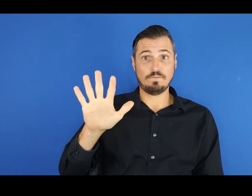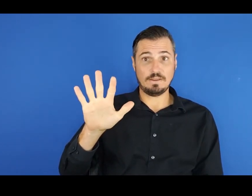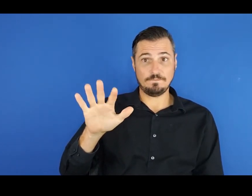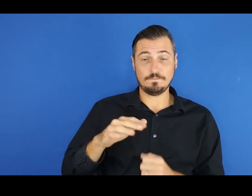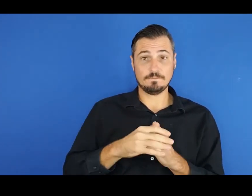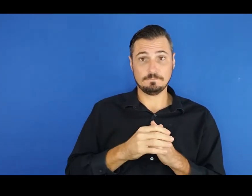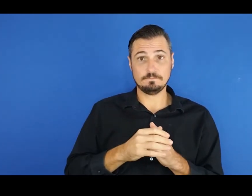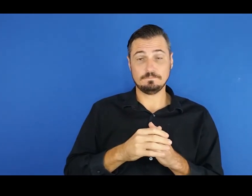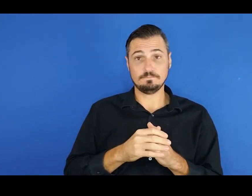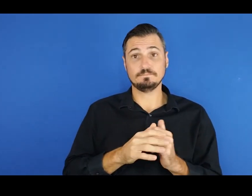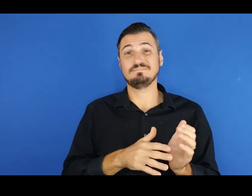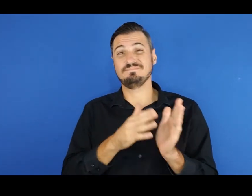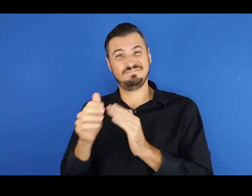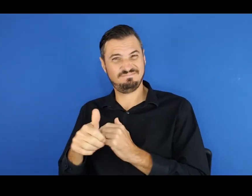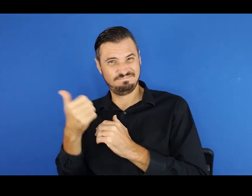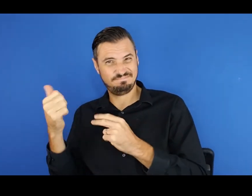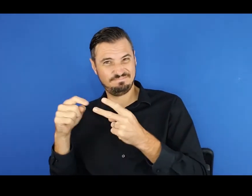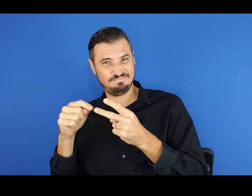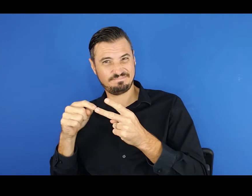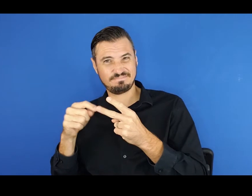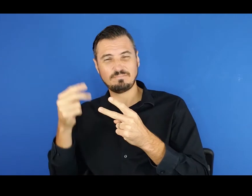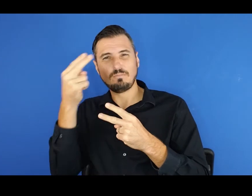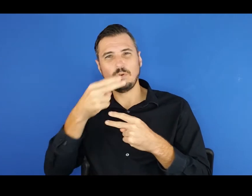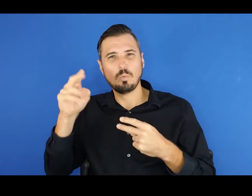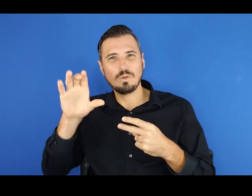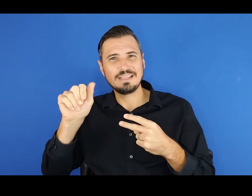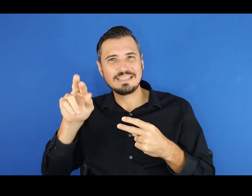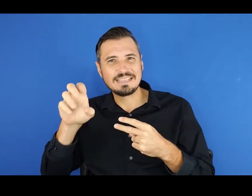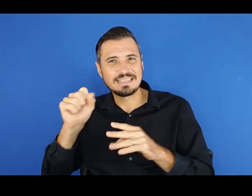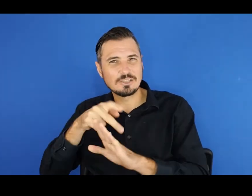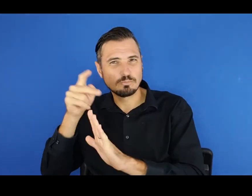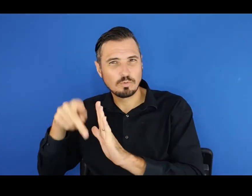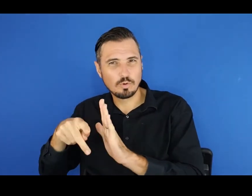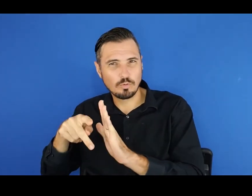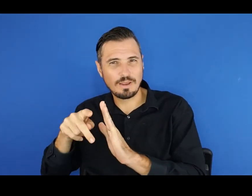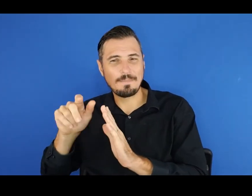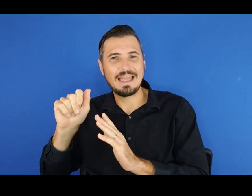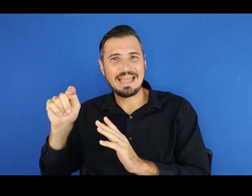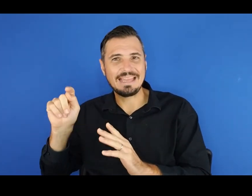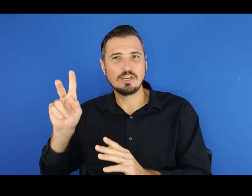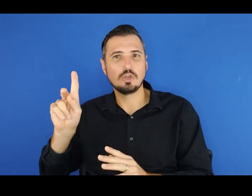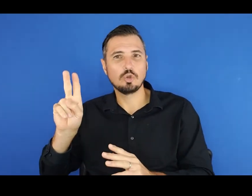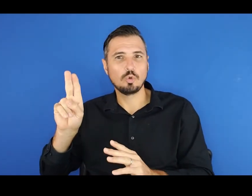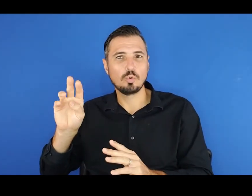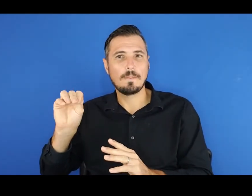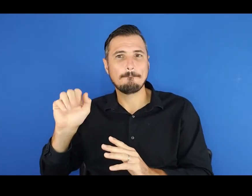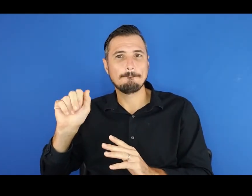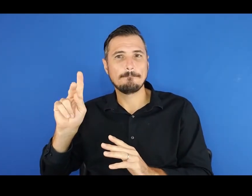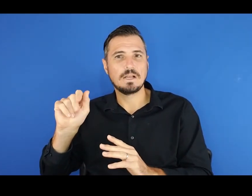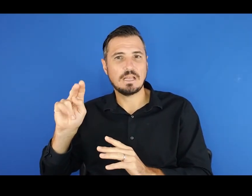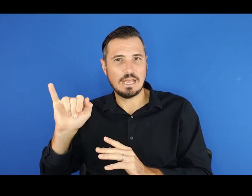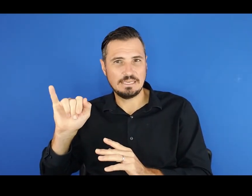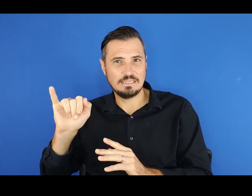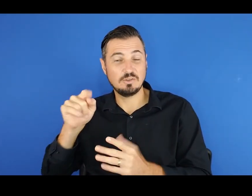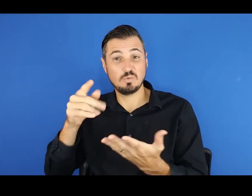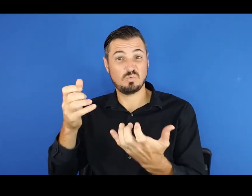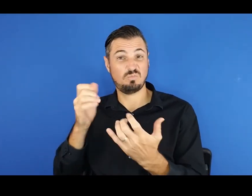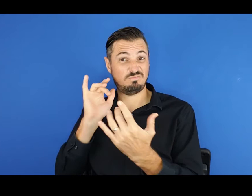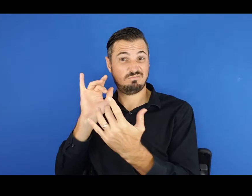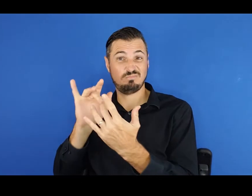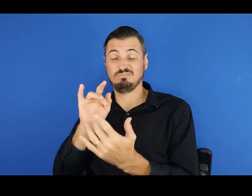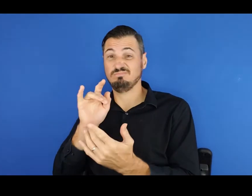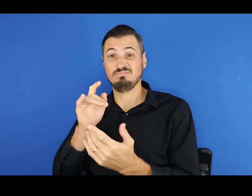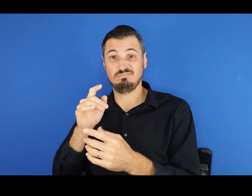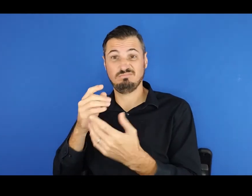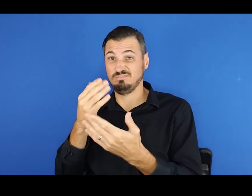808-543-8445. The other is the Hawaii Cares program at Kumakani. To reach a trained Kumakani counselor, call